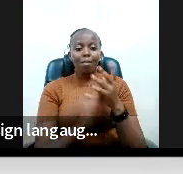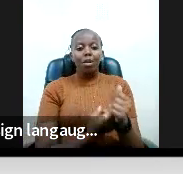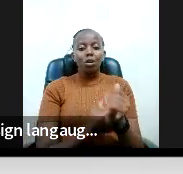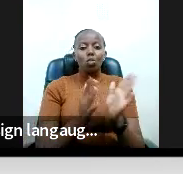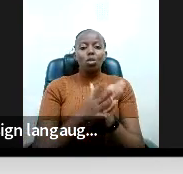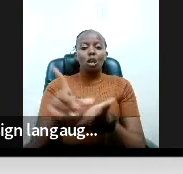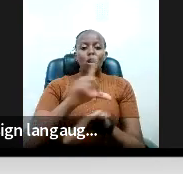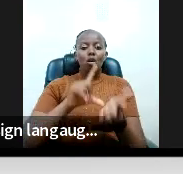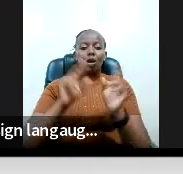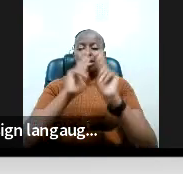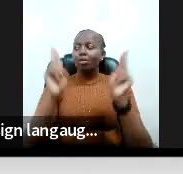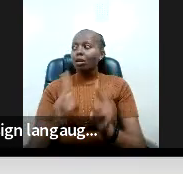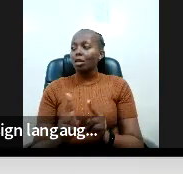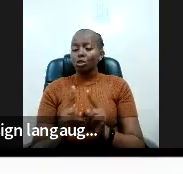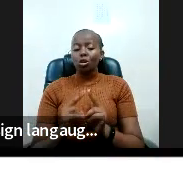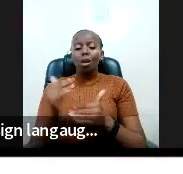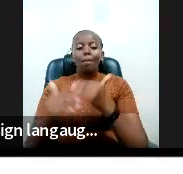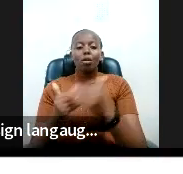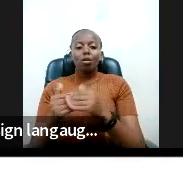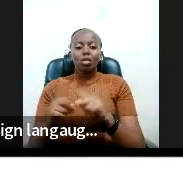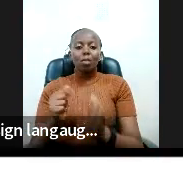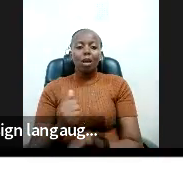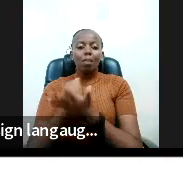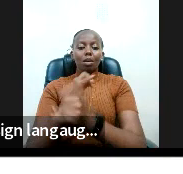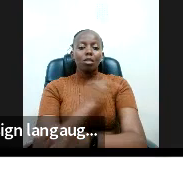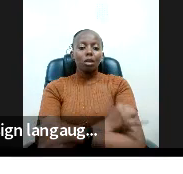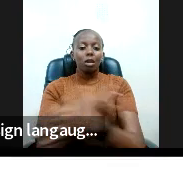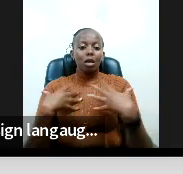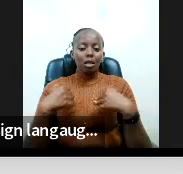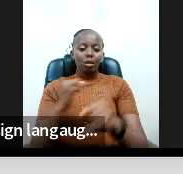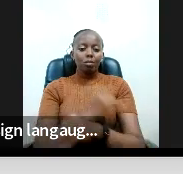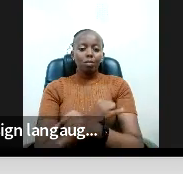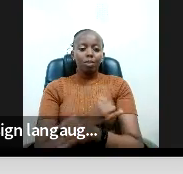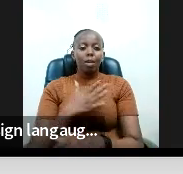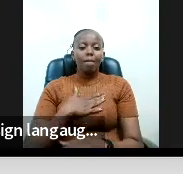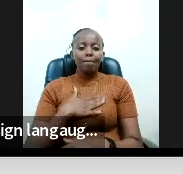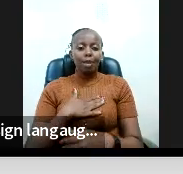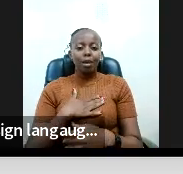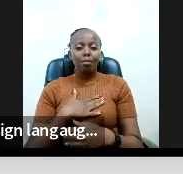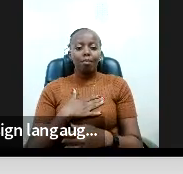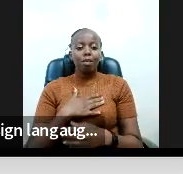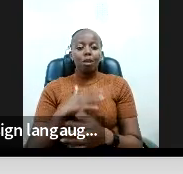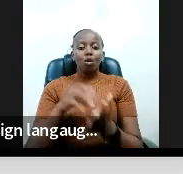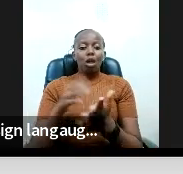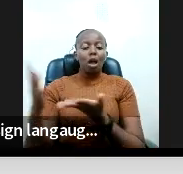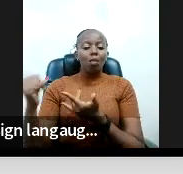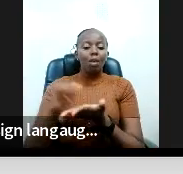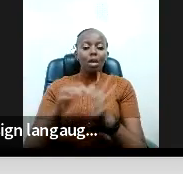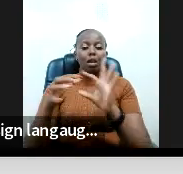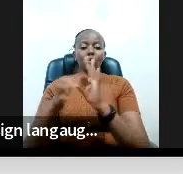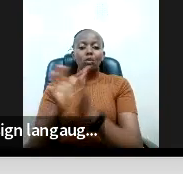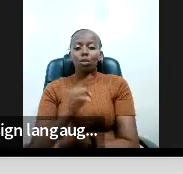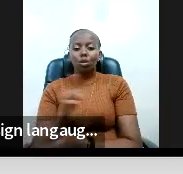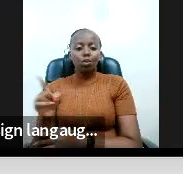and international raw material suppliers and health institutes. These are my contacts. I look forward to connecting with you to